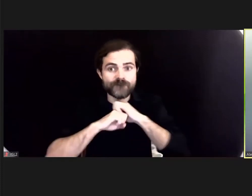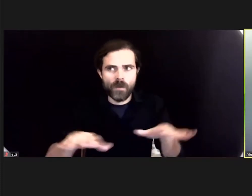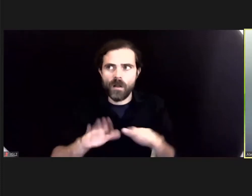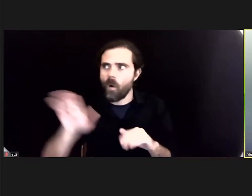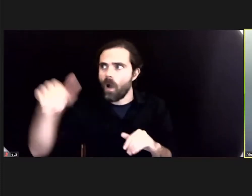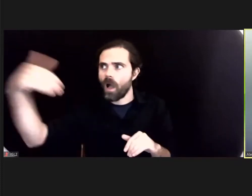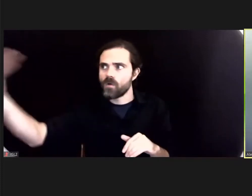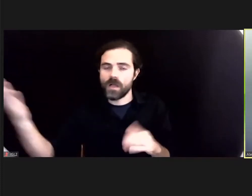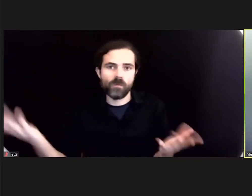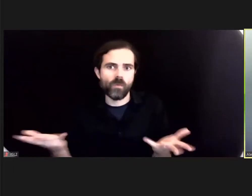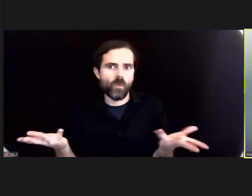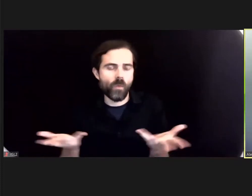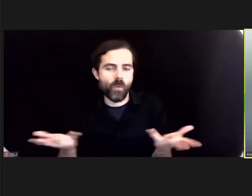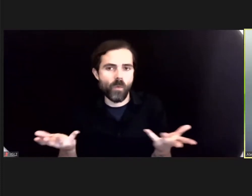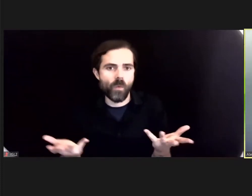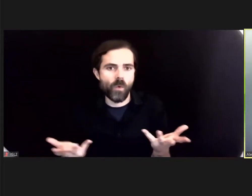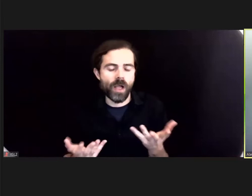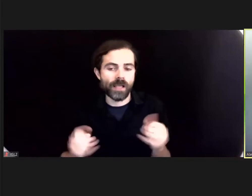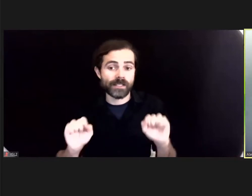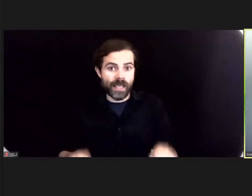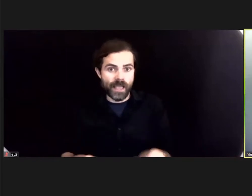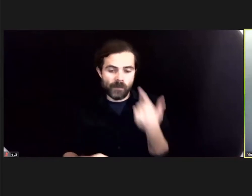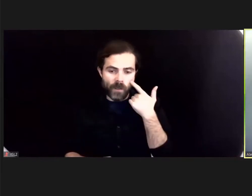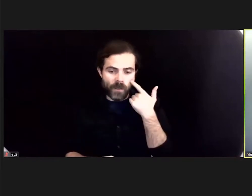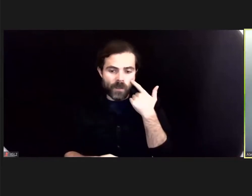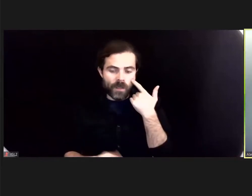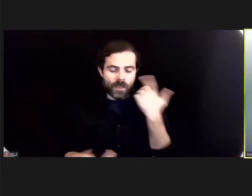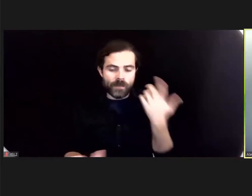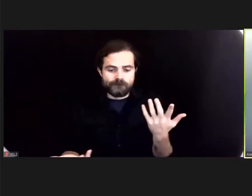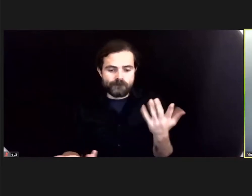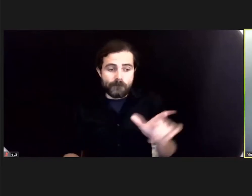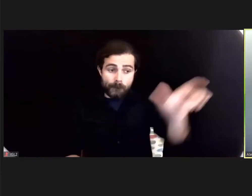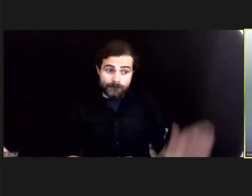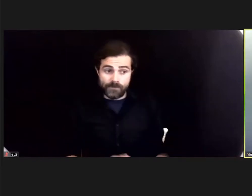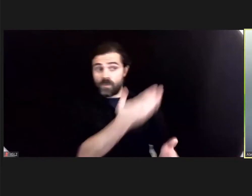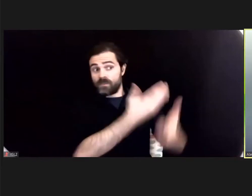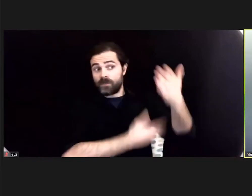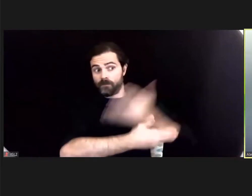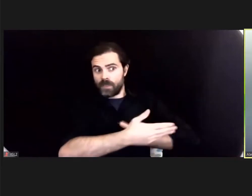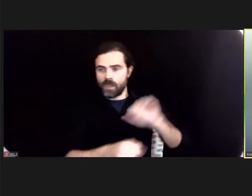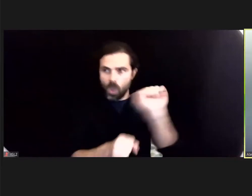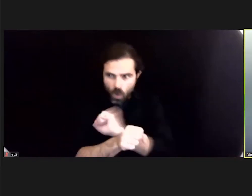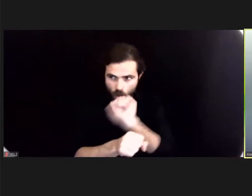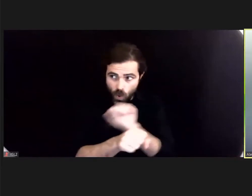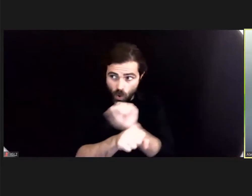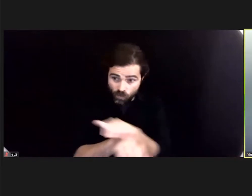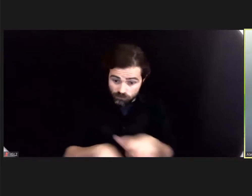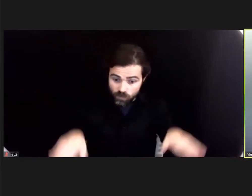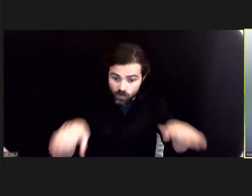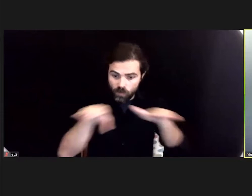actually useful for the person with disability to work on an equal basis. We've seen that, for example,